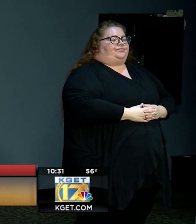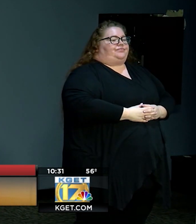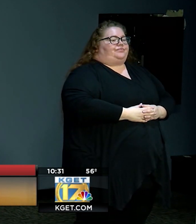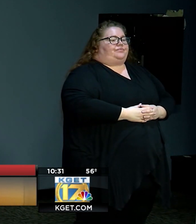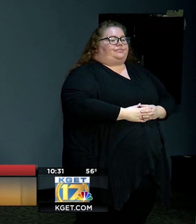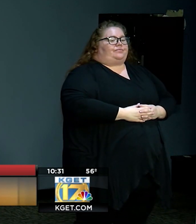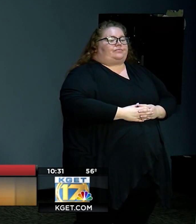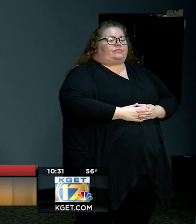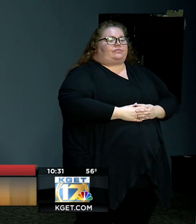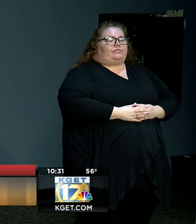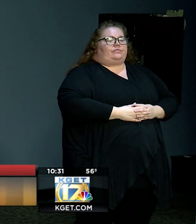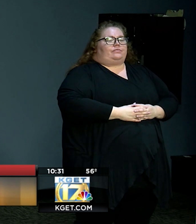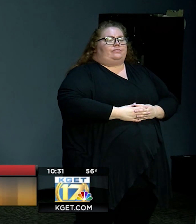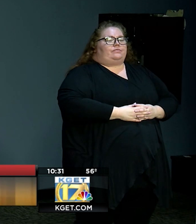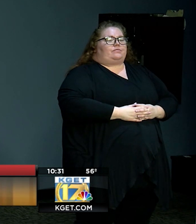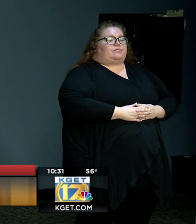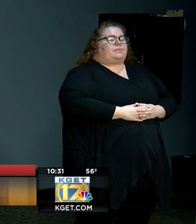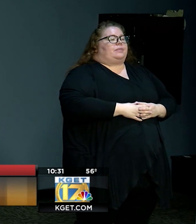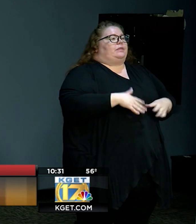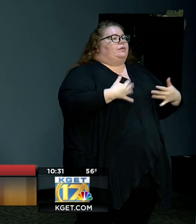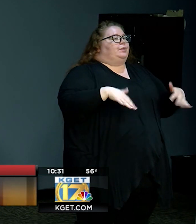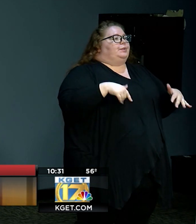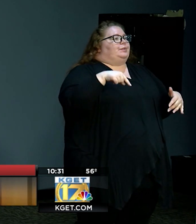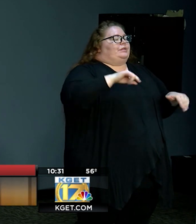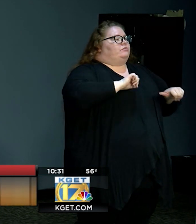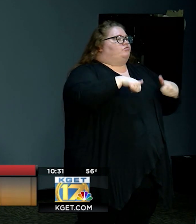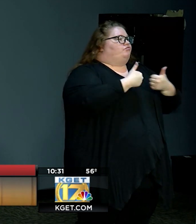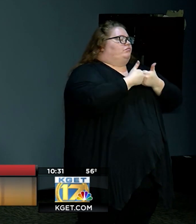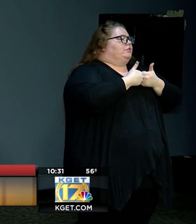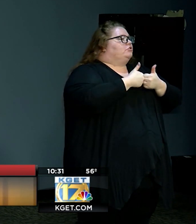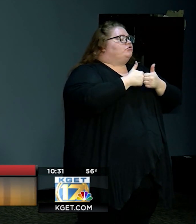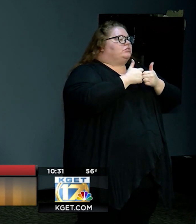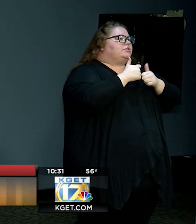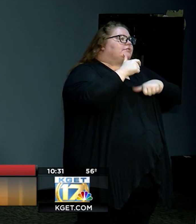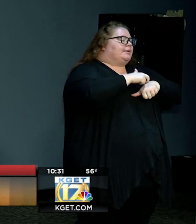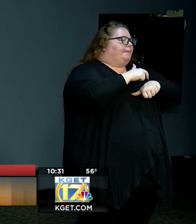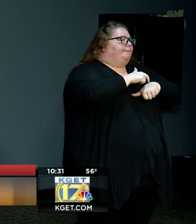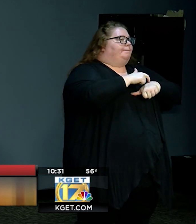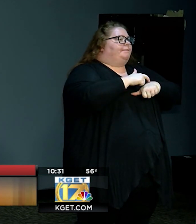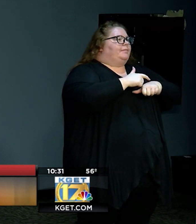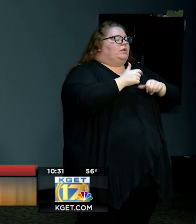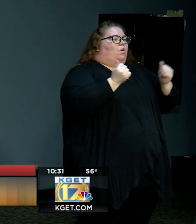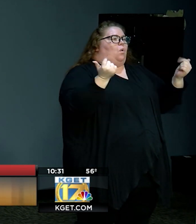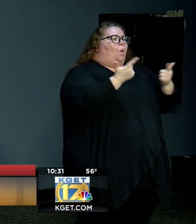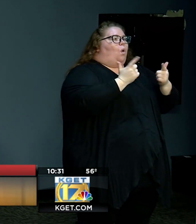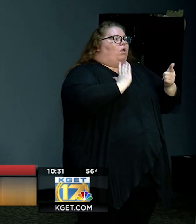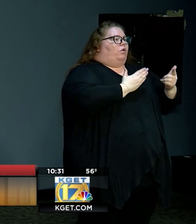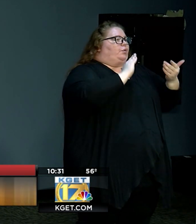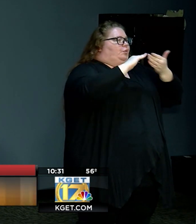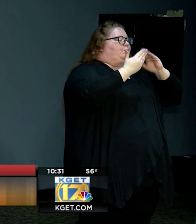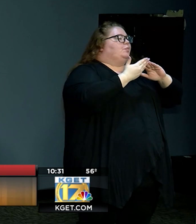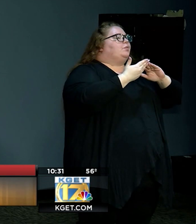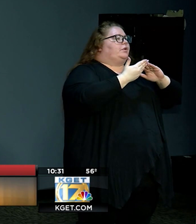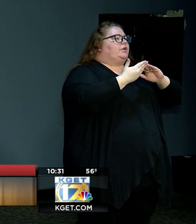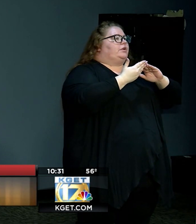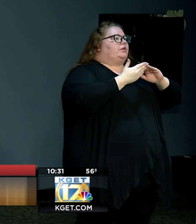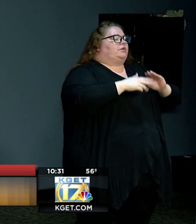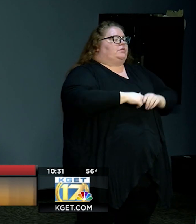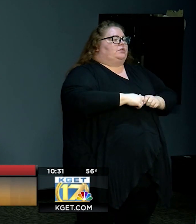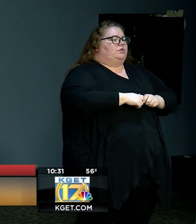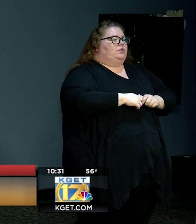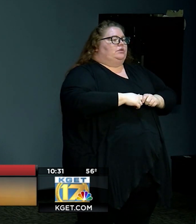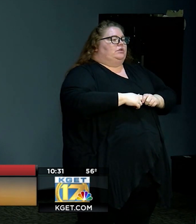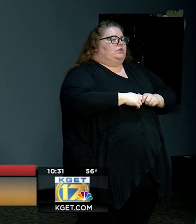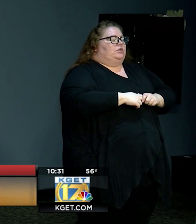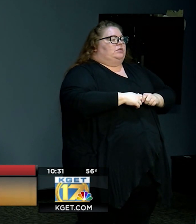recognize that these are challenging times for everyone in our community, and want to reiterate that we have